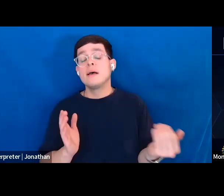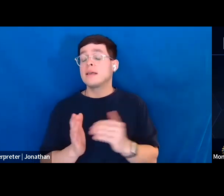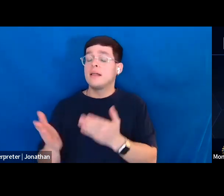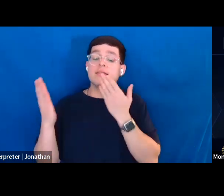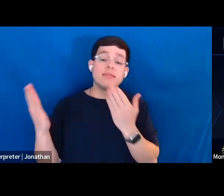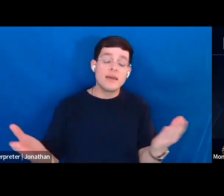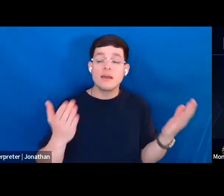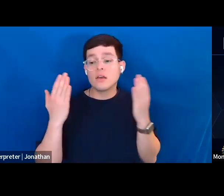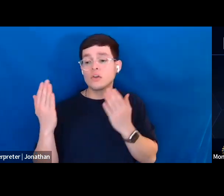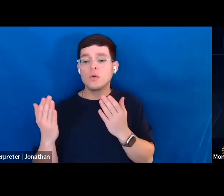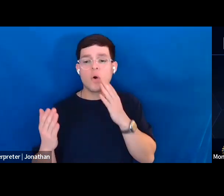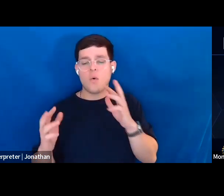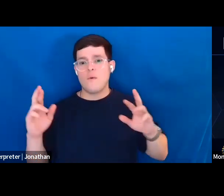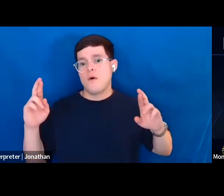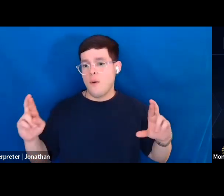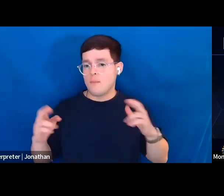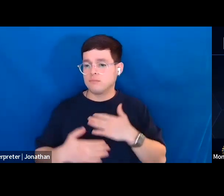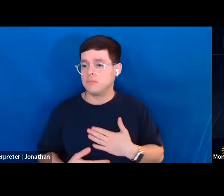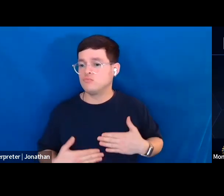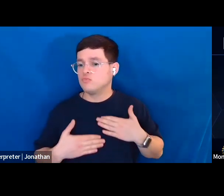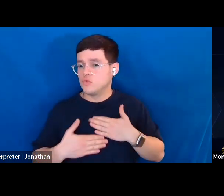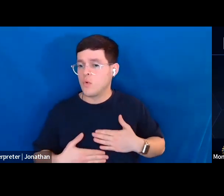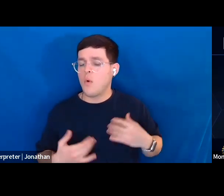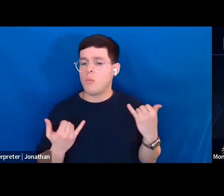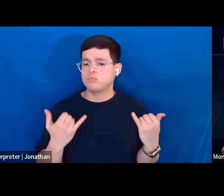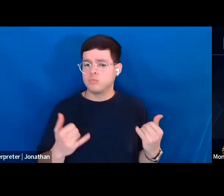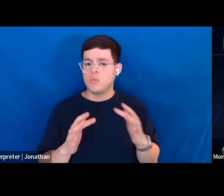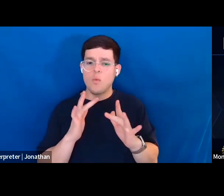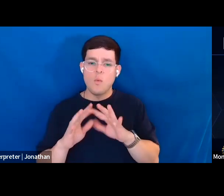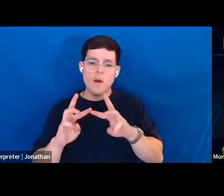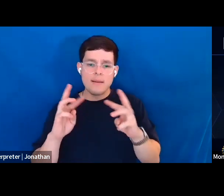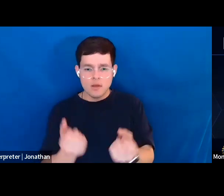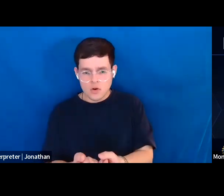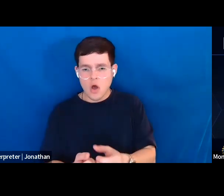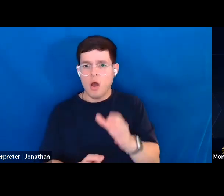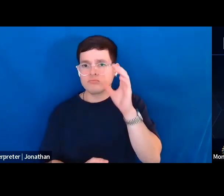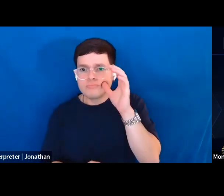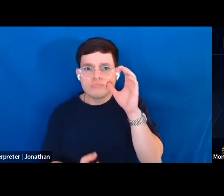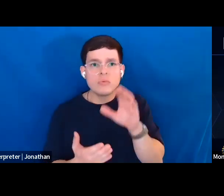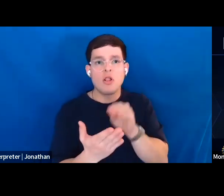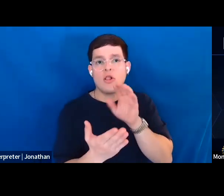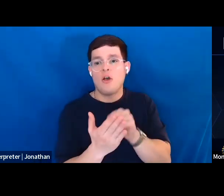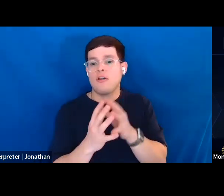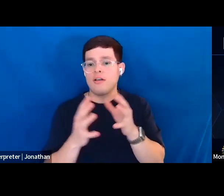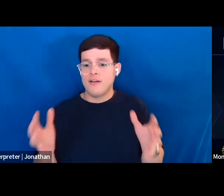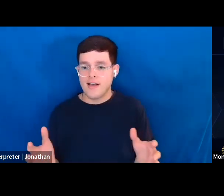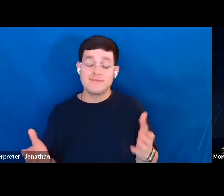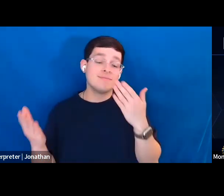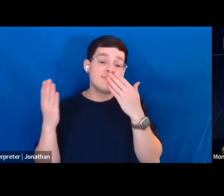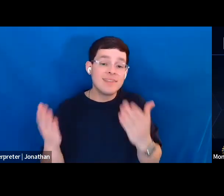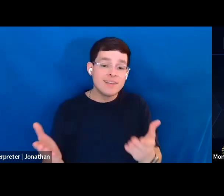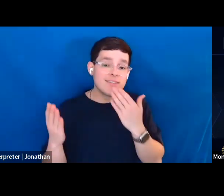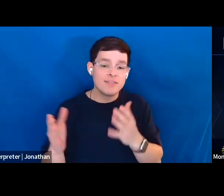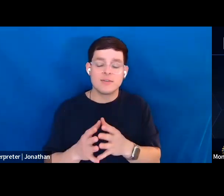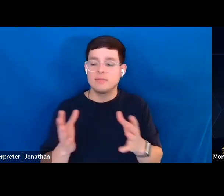hope you really enjoy today's webinar and learn a lot. So thank you very